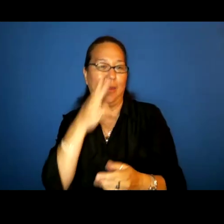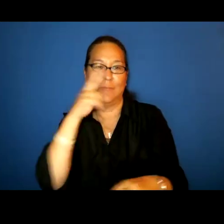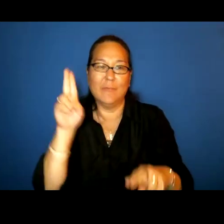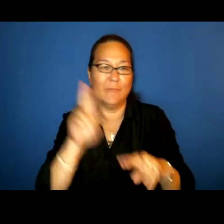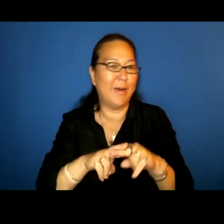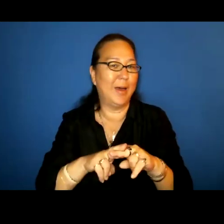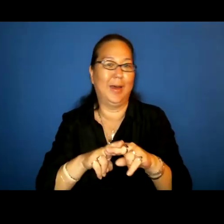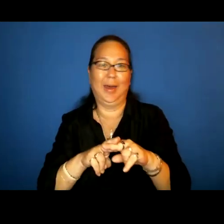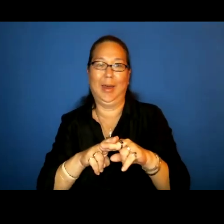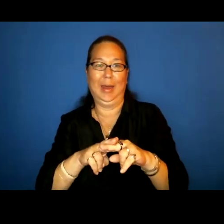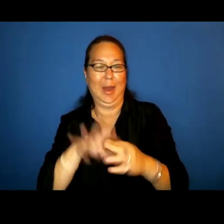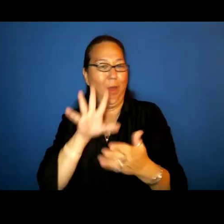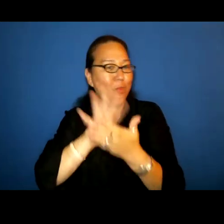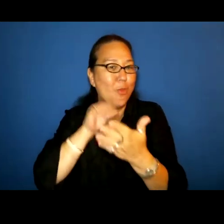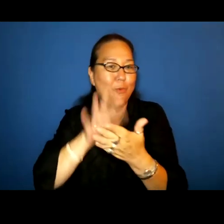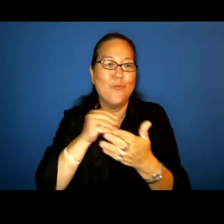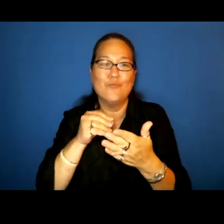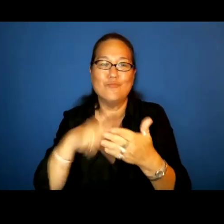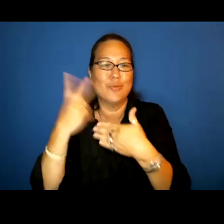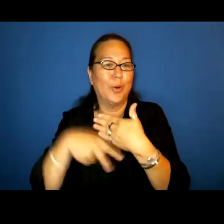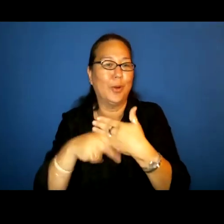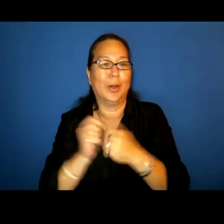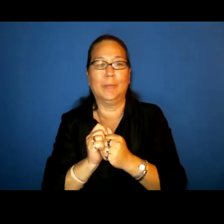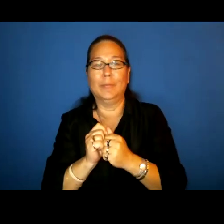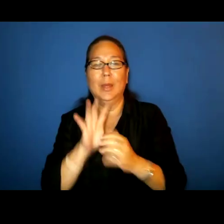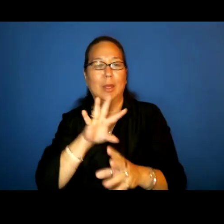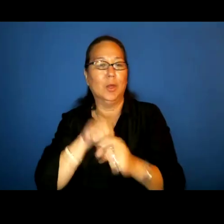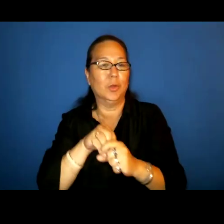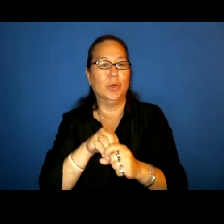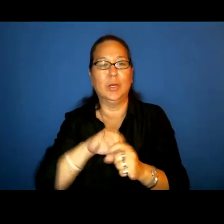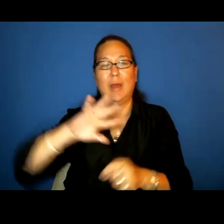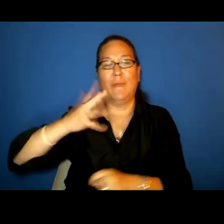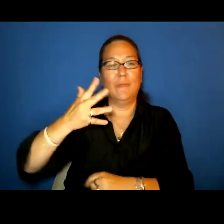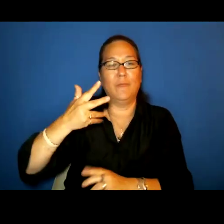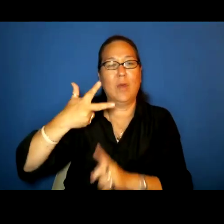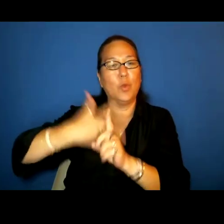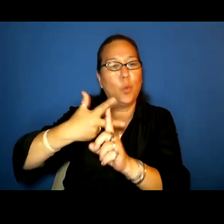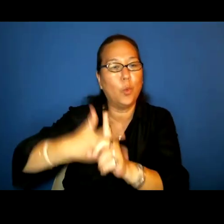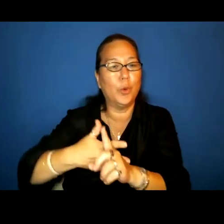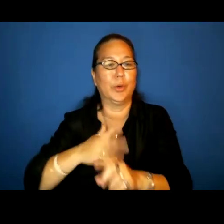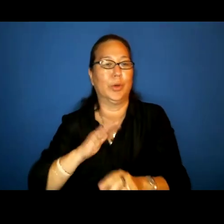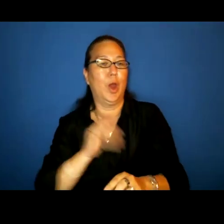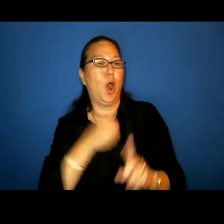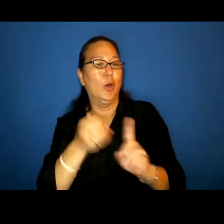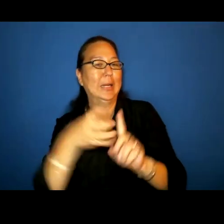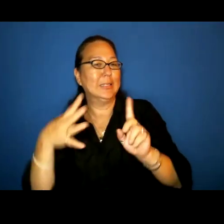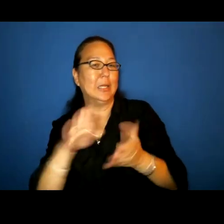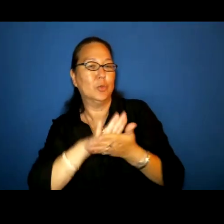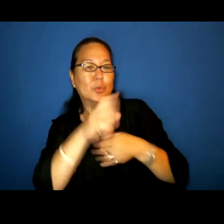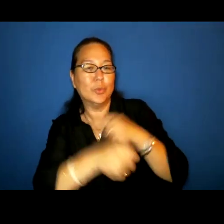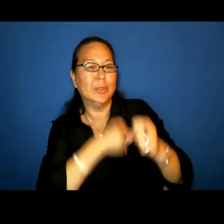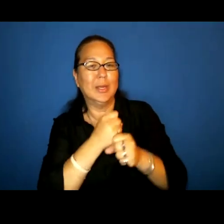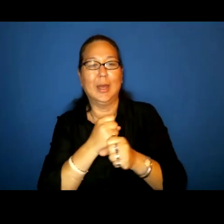Quarter, our extended school year, our exam school initiative, and at the high school level, a lot of our career connections